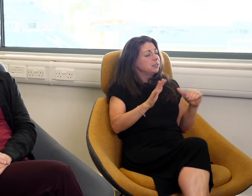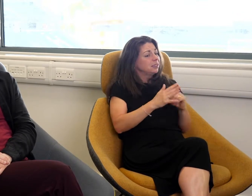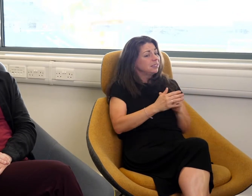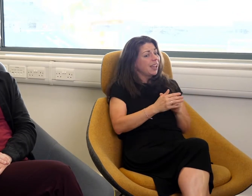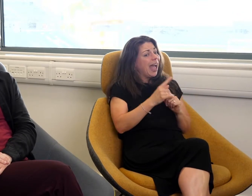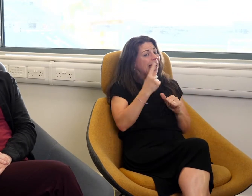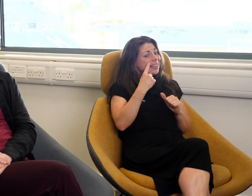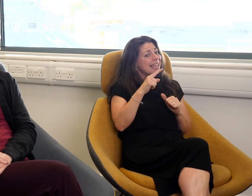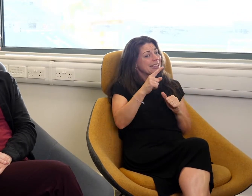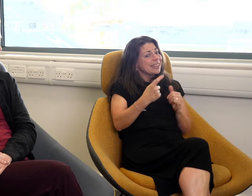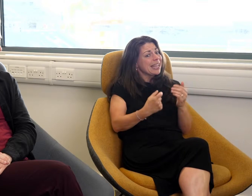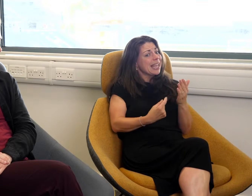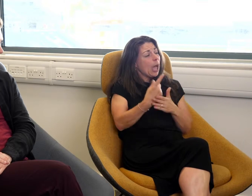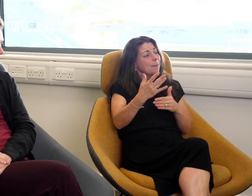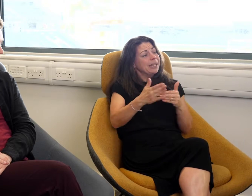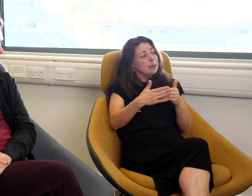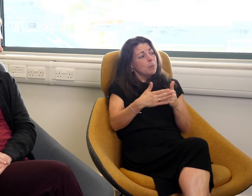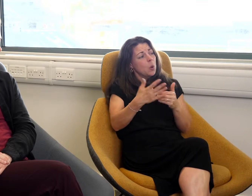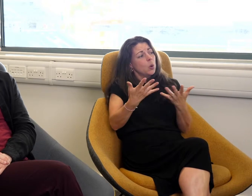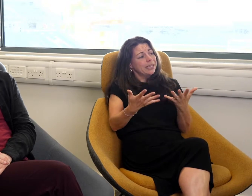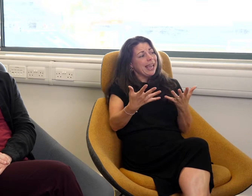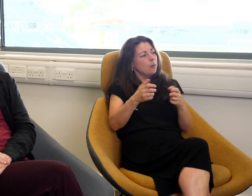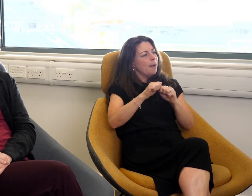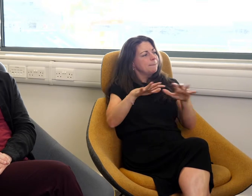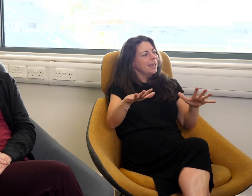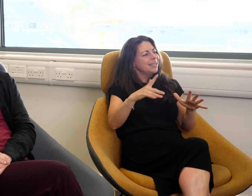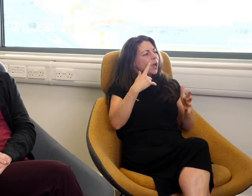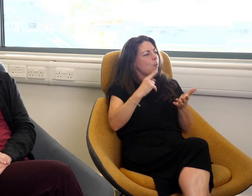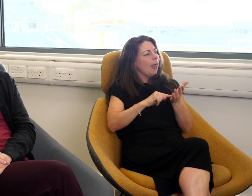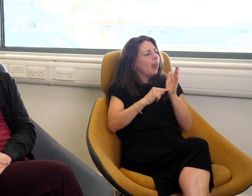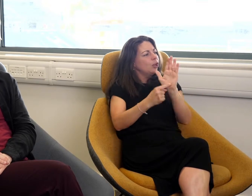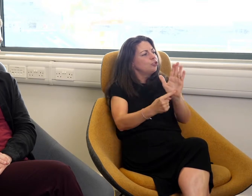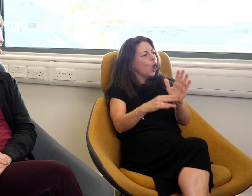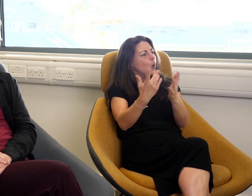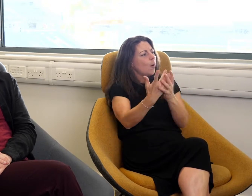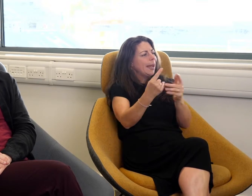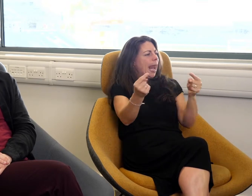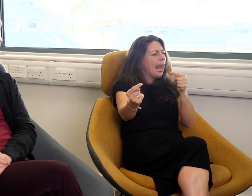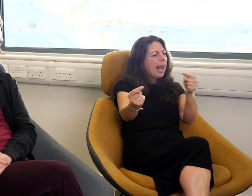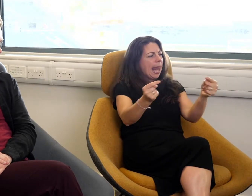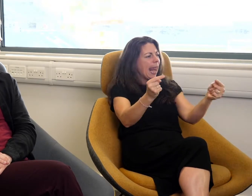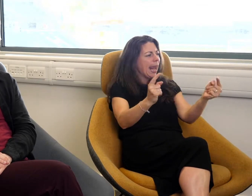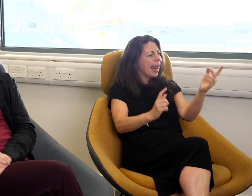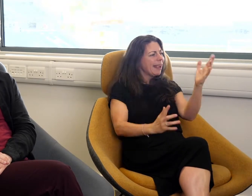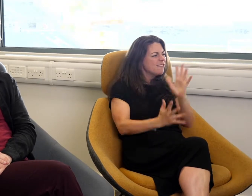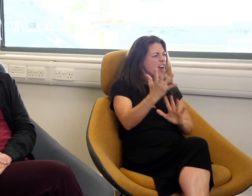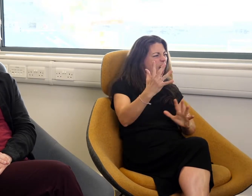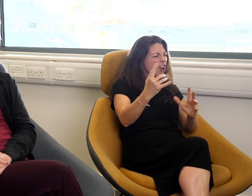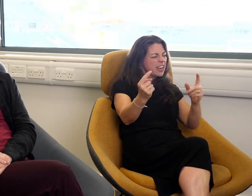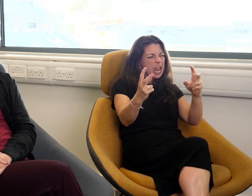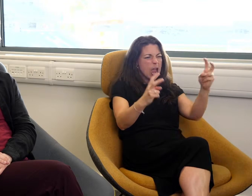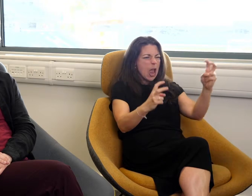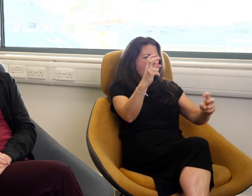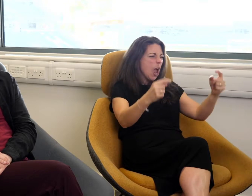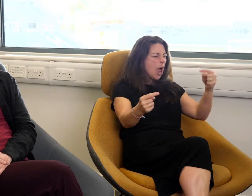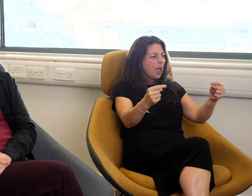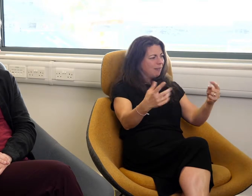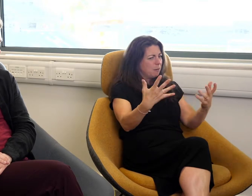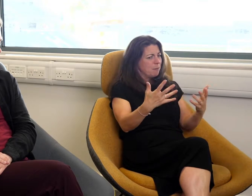in Parliament than people think. The media often report on sort of fiery debates in the House of Commons chamber, but there is a